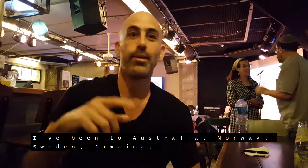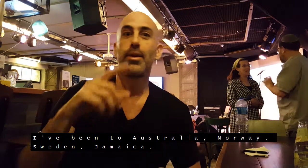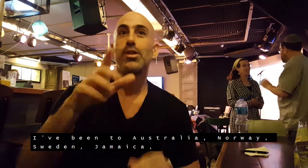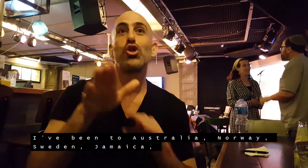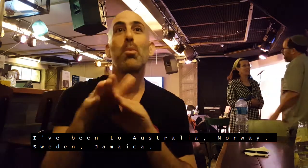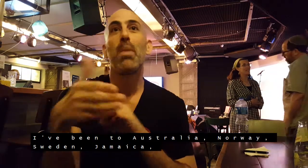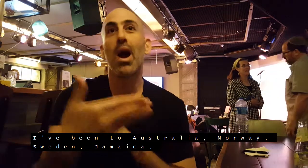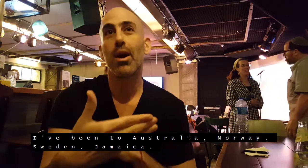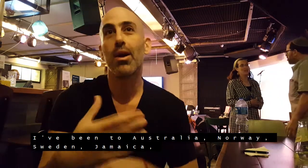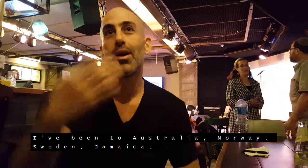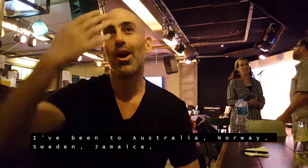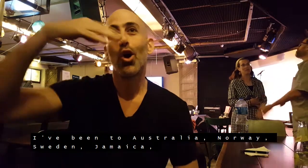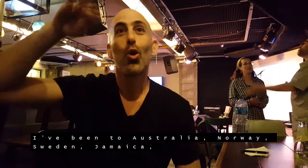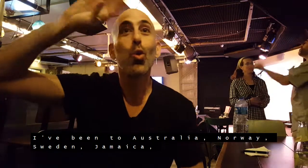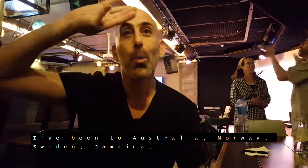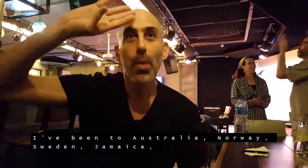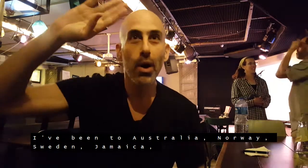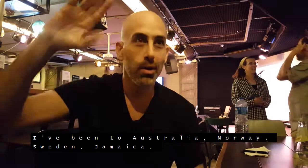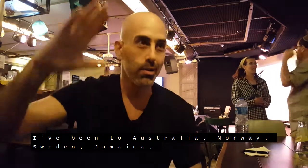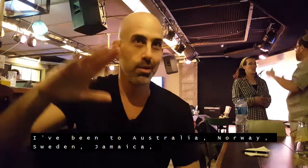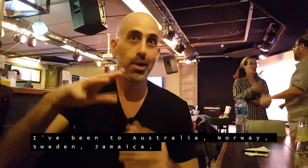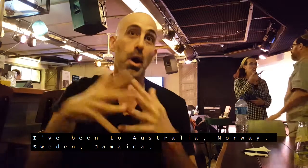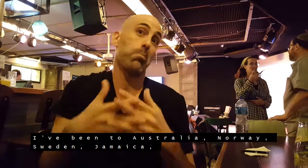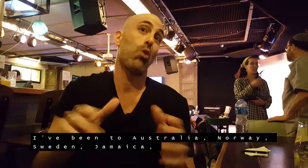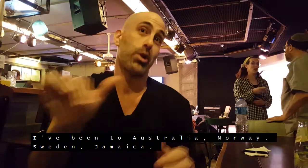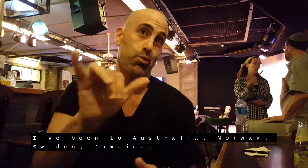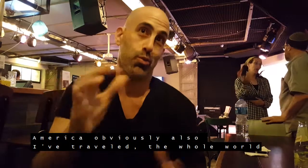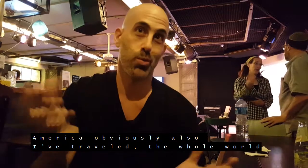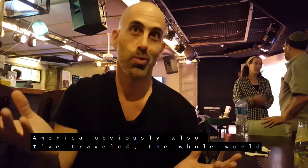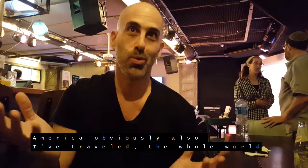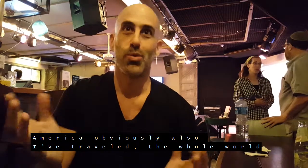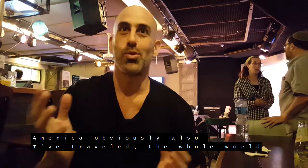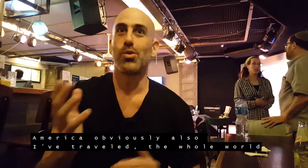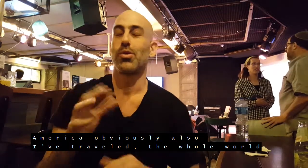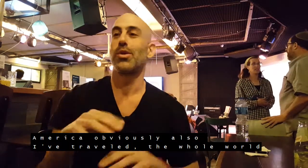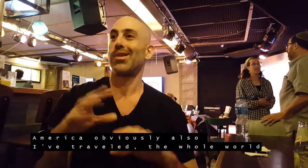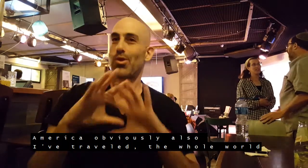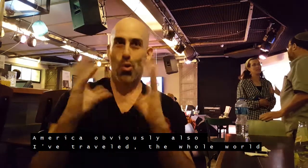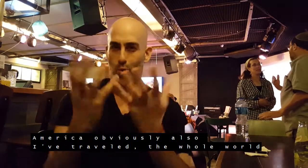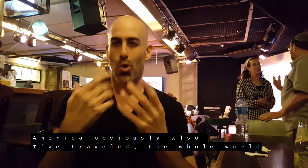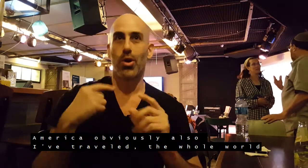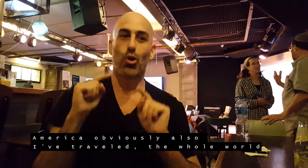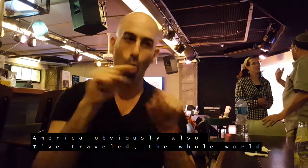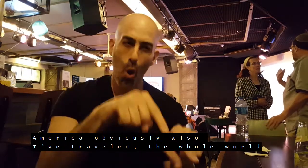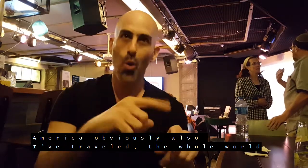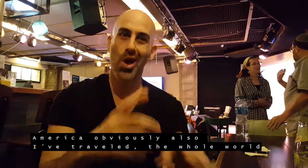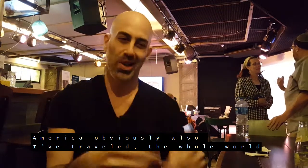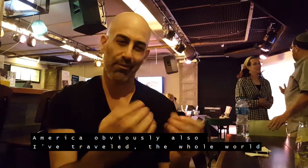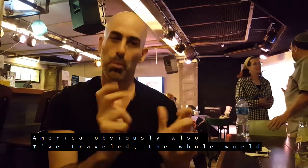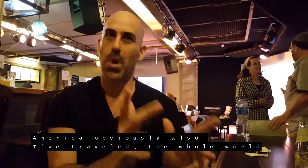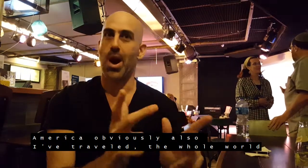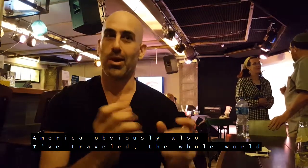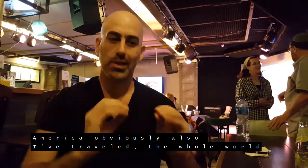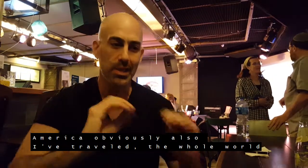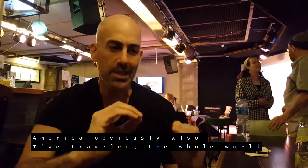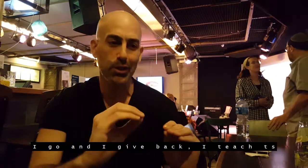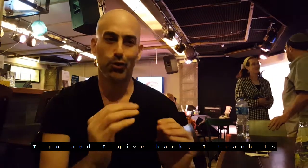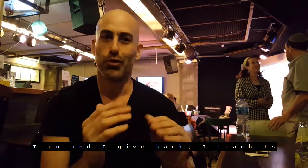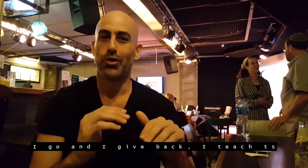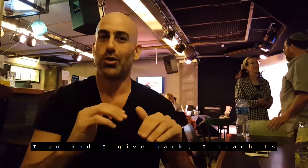Sweden, Jamaica, Cuba, American obviously also I travel. The whole world I go and I give back. I teach the